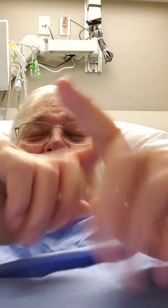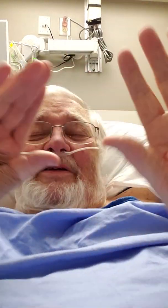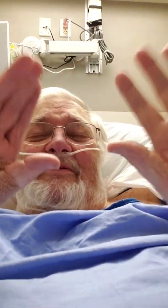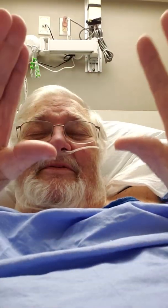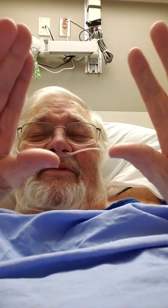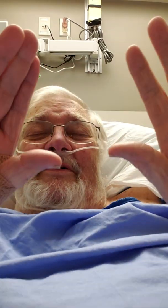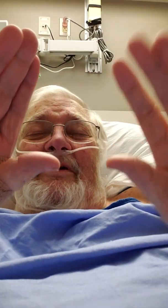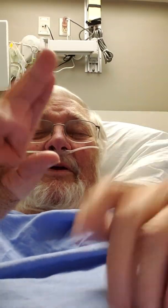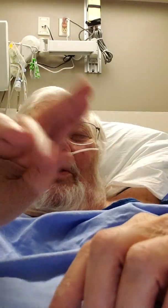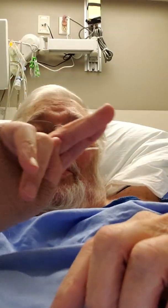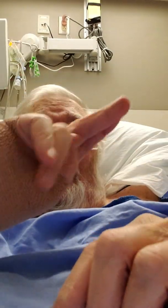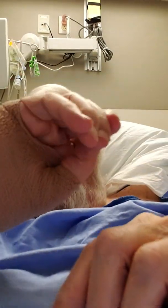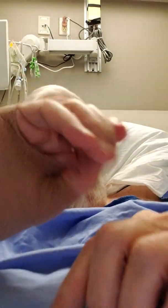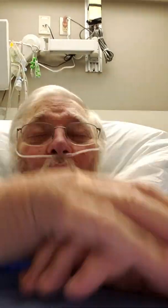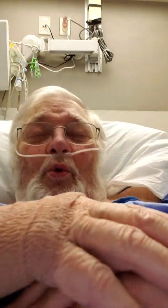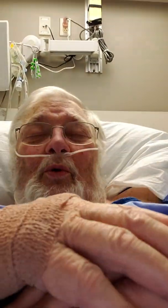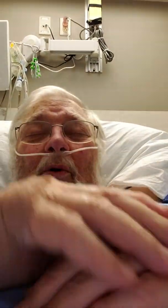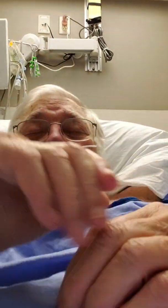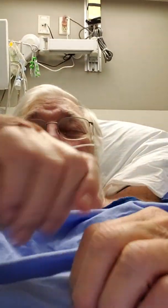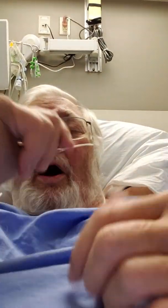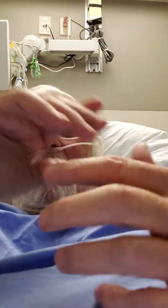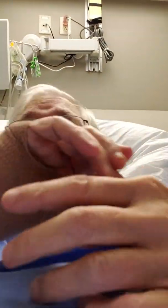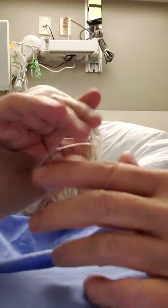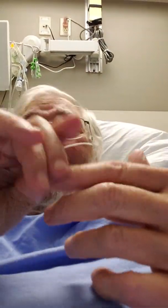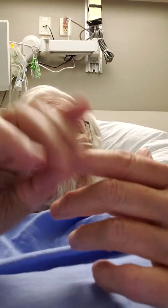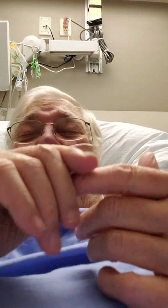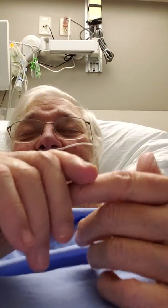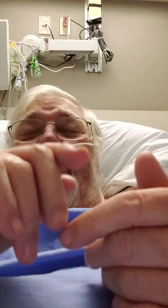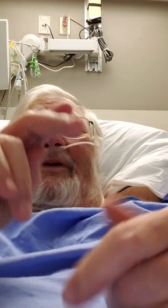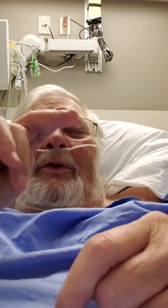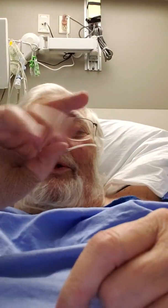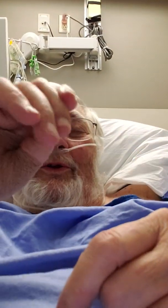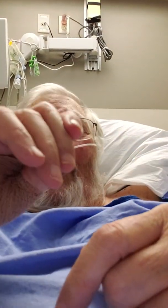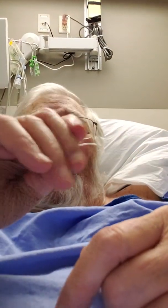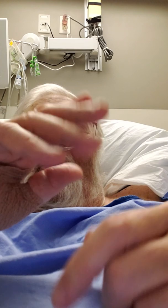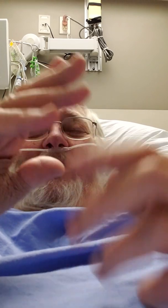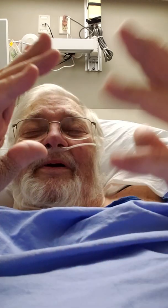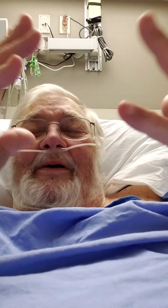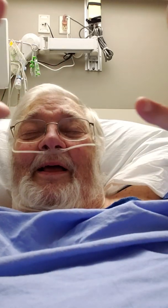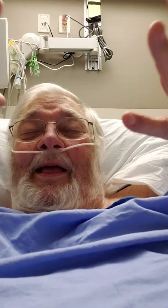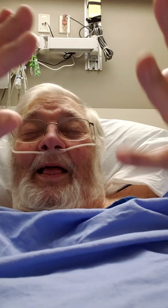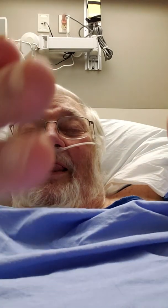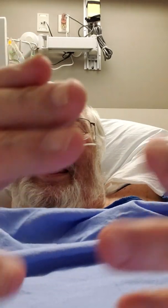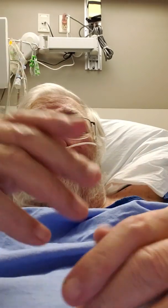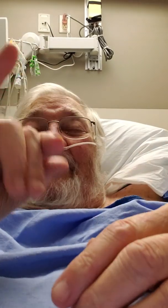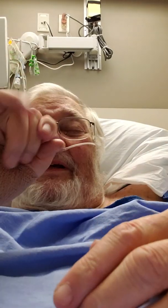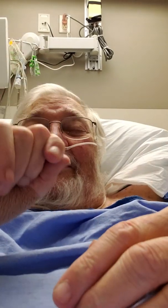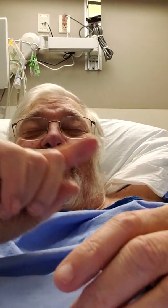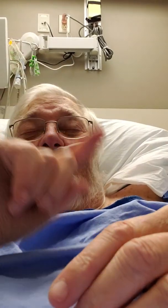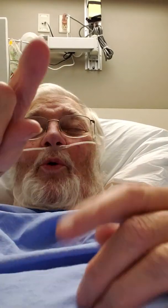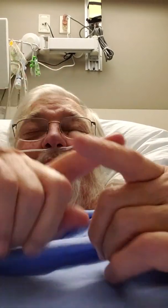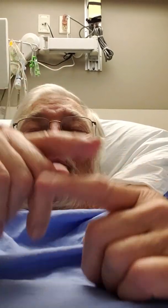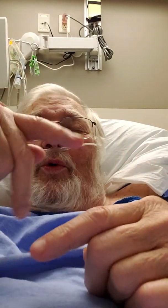Literally, no. Other option, no. That it goes to